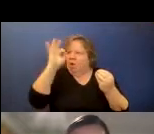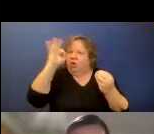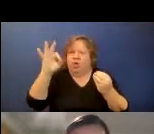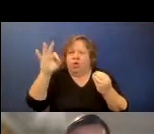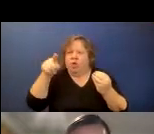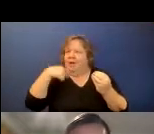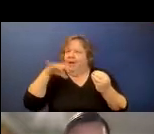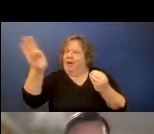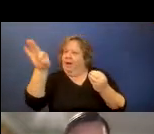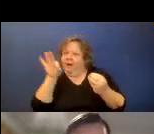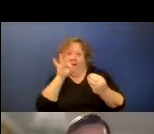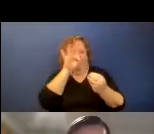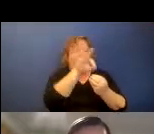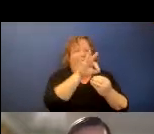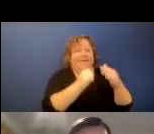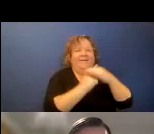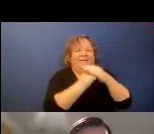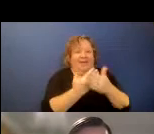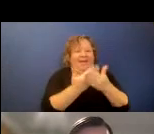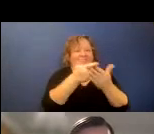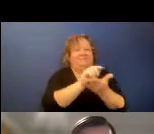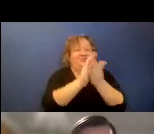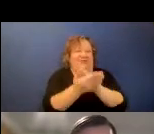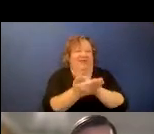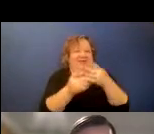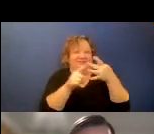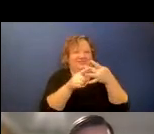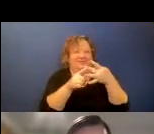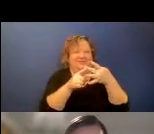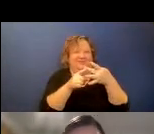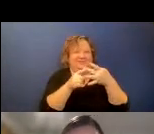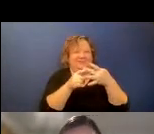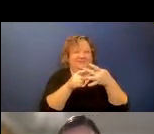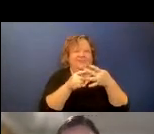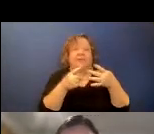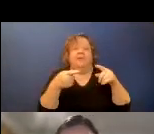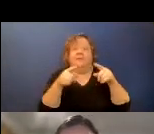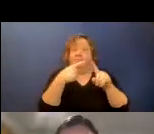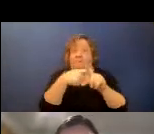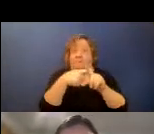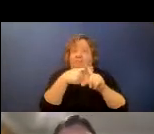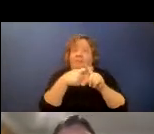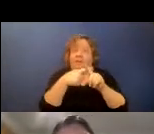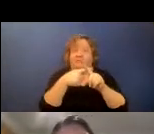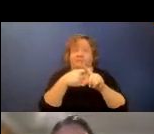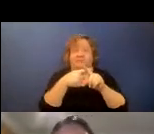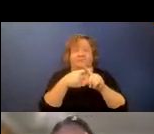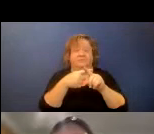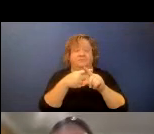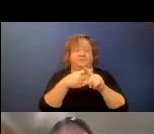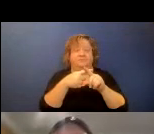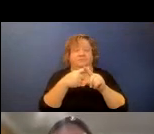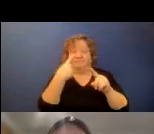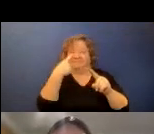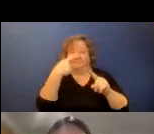diving into unconscious bias. So in this module, we talk a lot about implicit bias or unconscious bias, which comes into play in